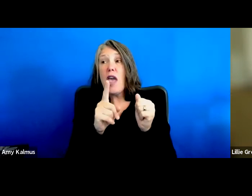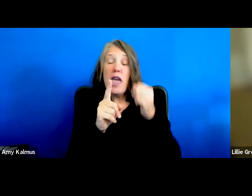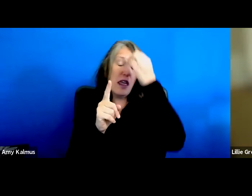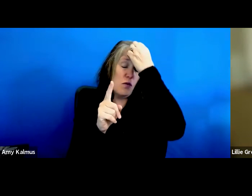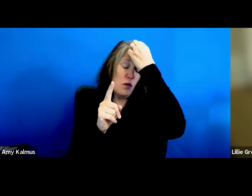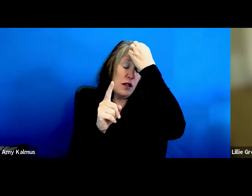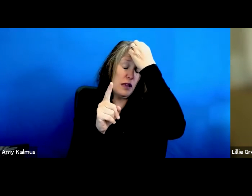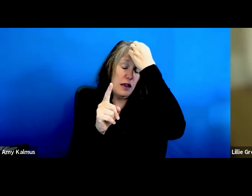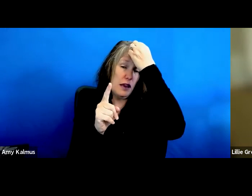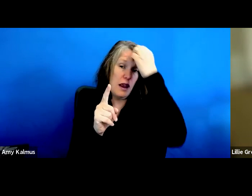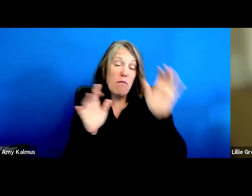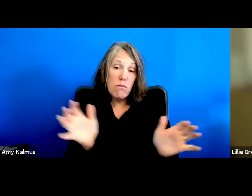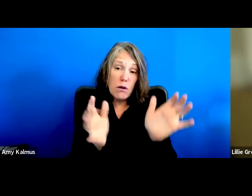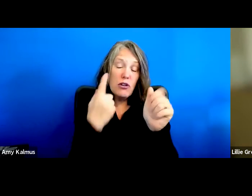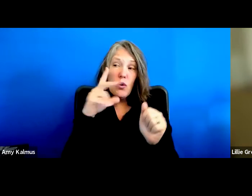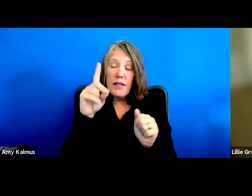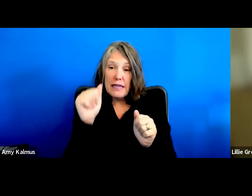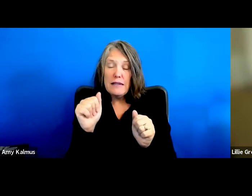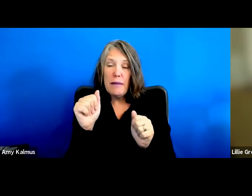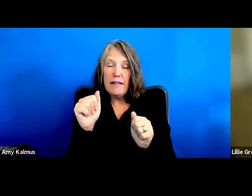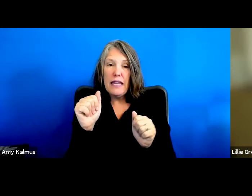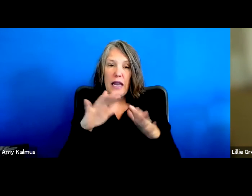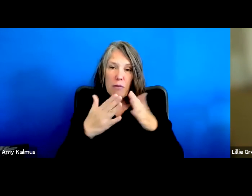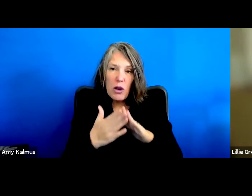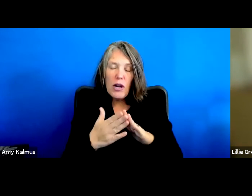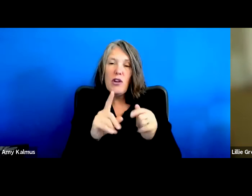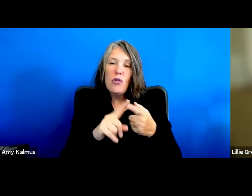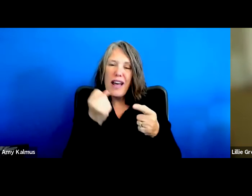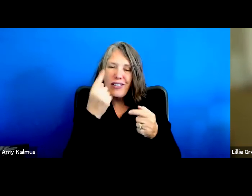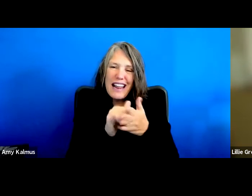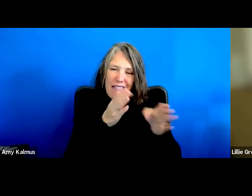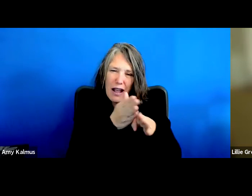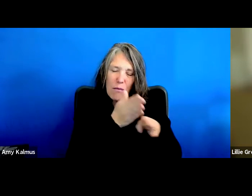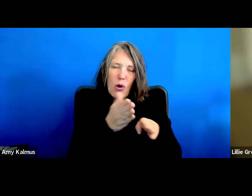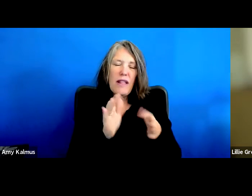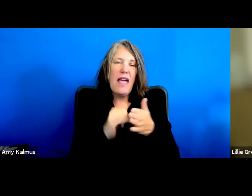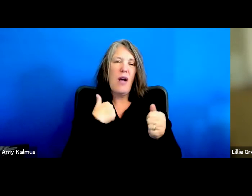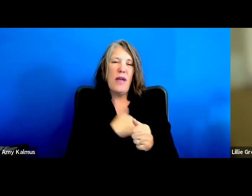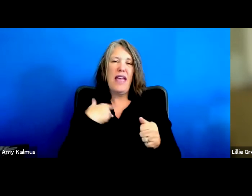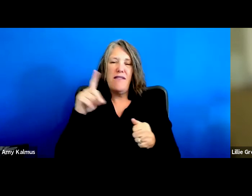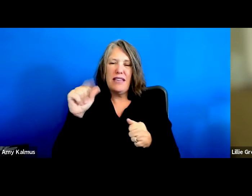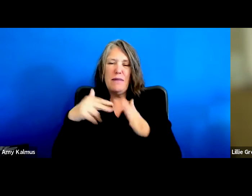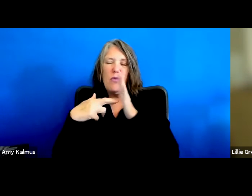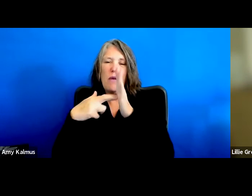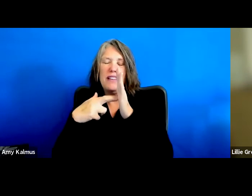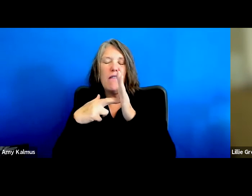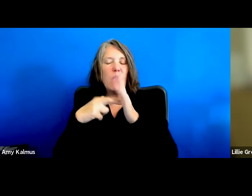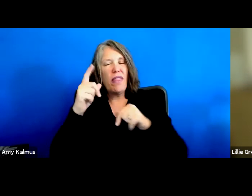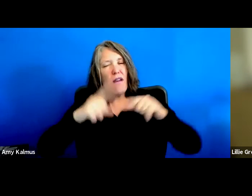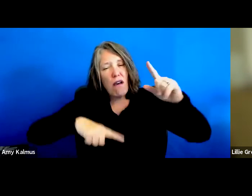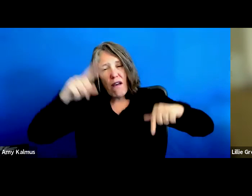community, recognizing that intersectional component and that we have disability represented across all sorts